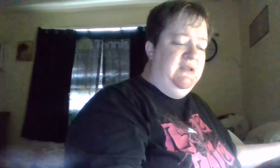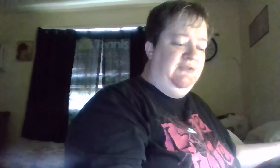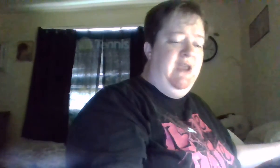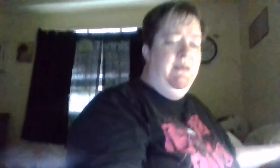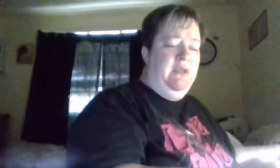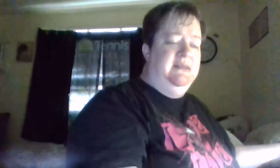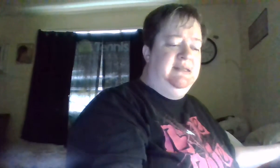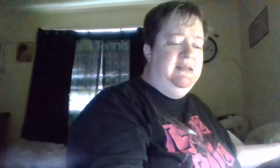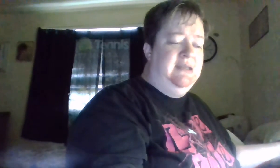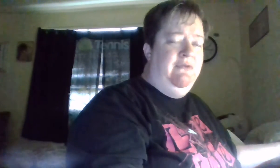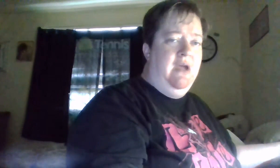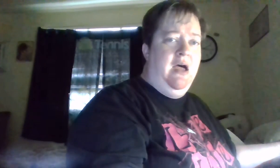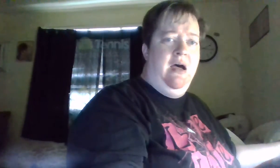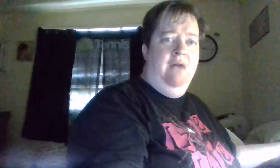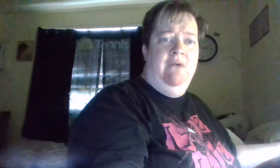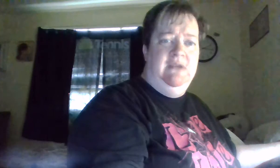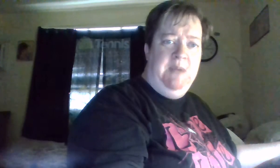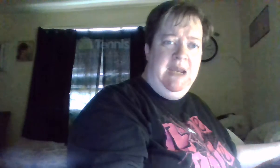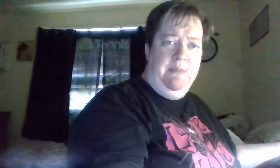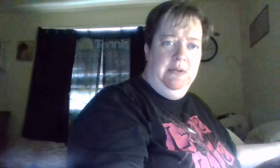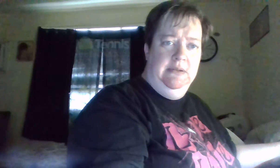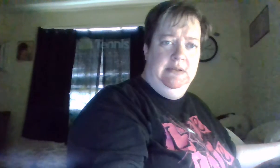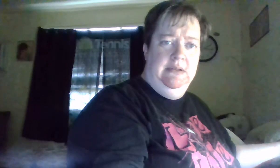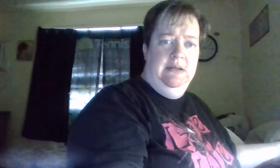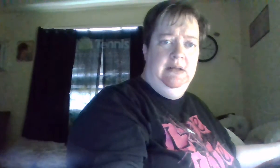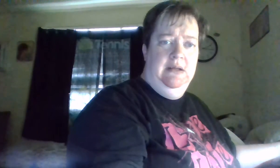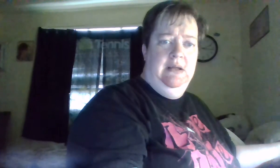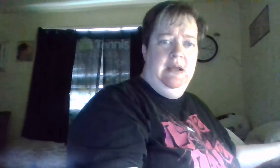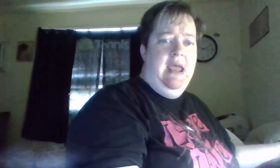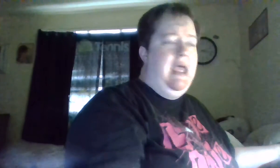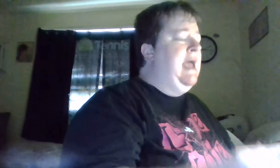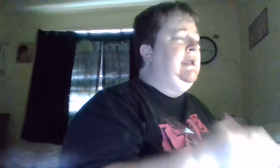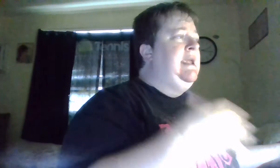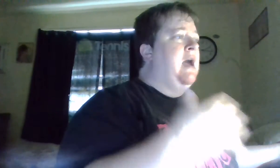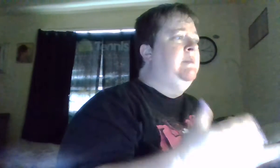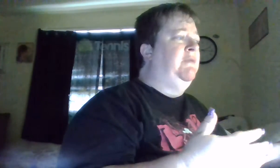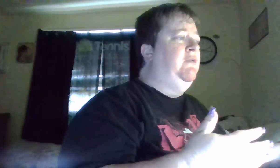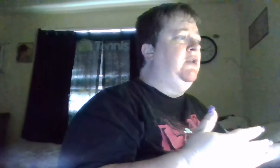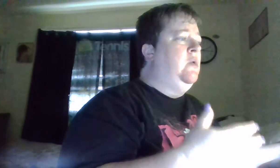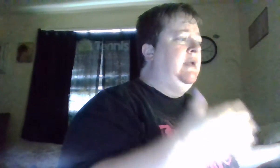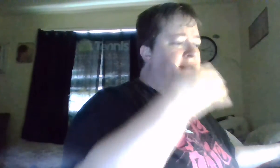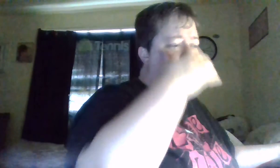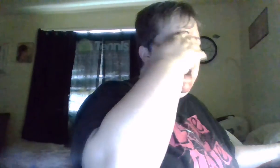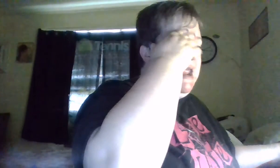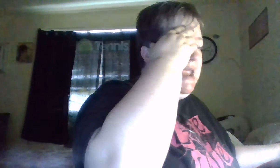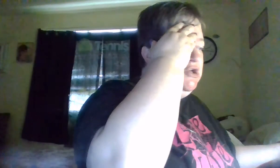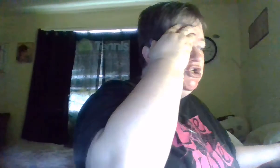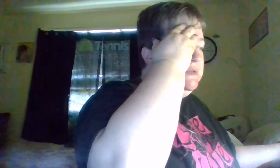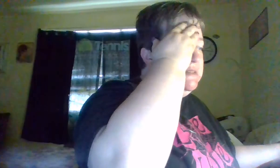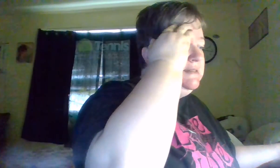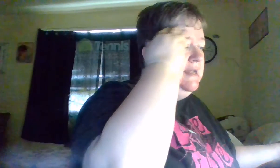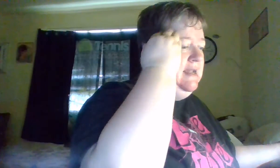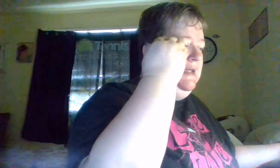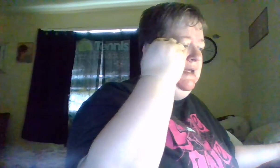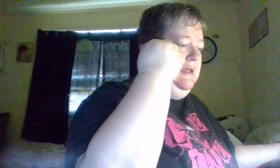his family, the sins of his people. And he comes before the Lord and chooses